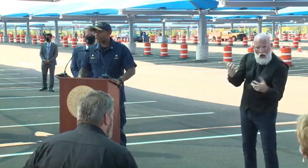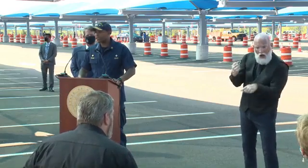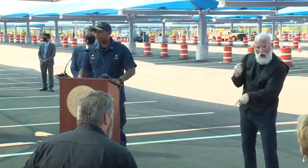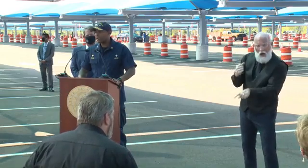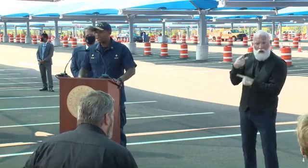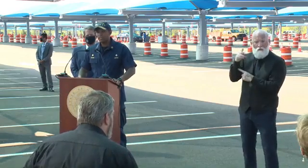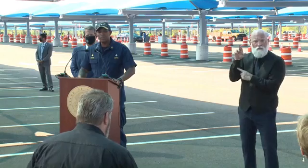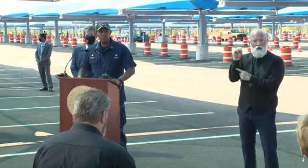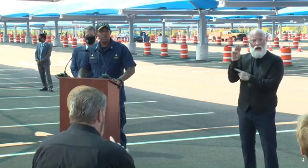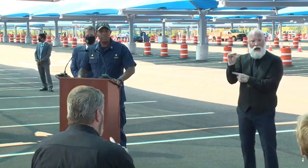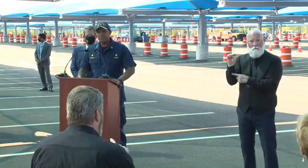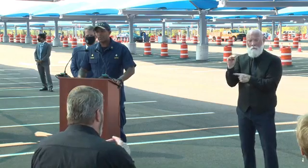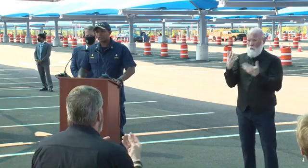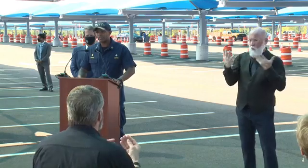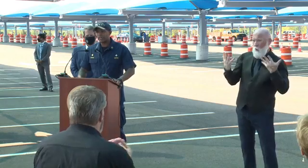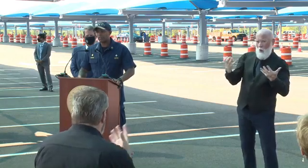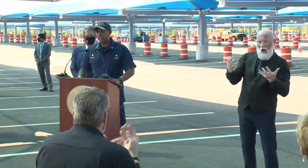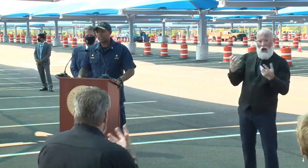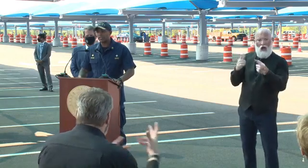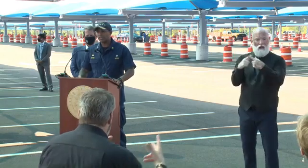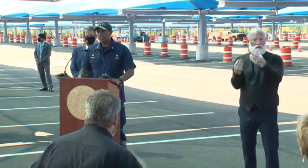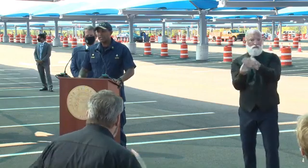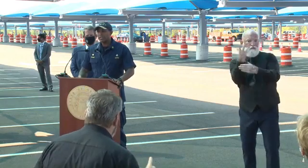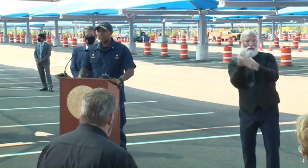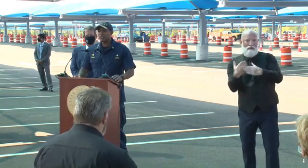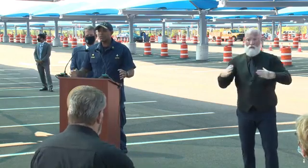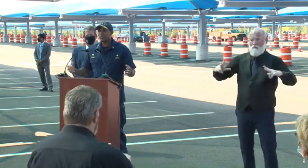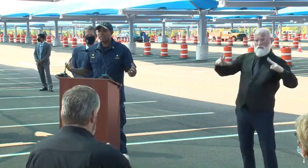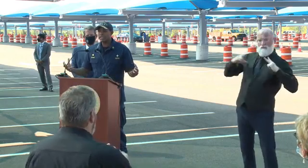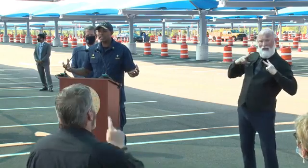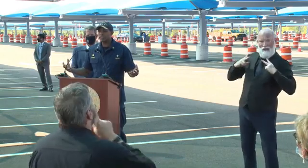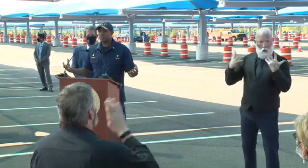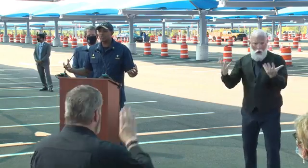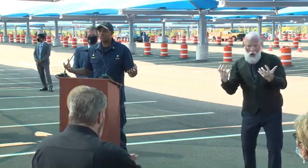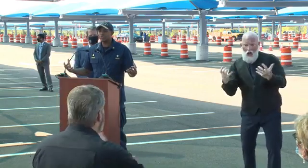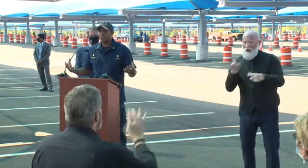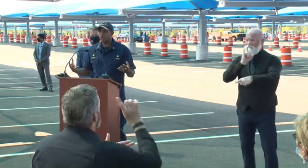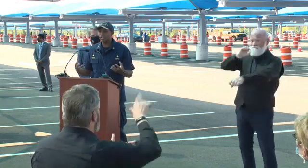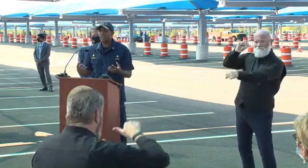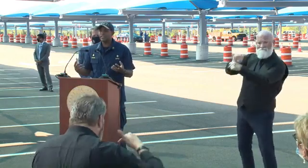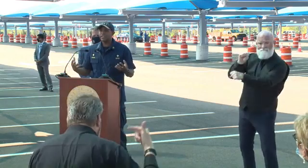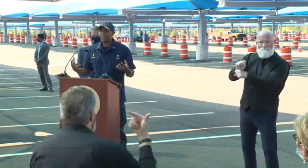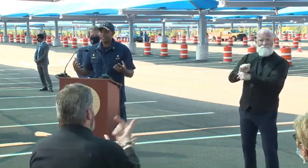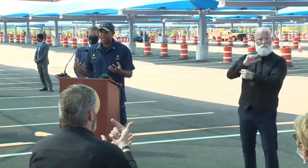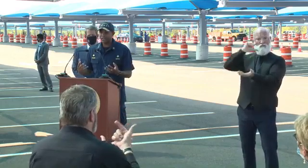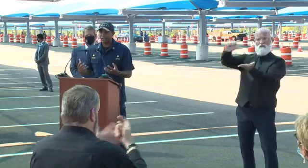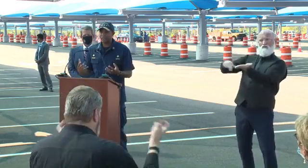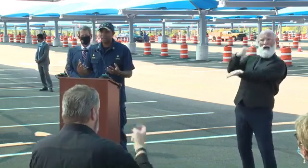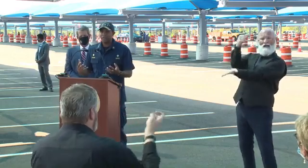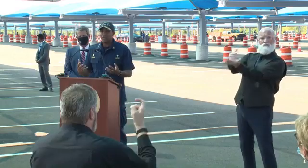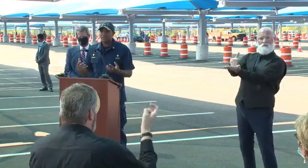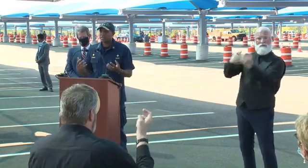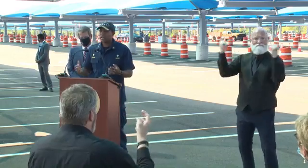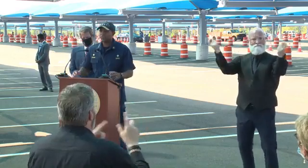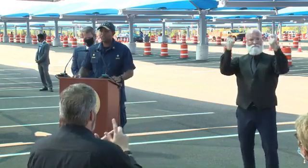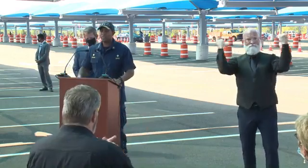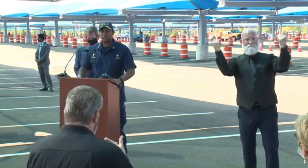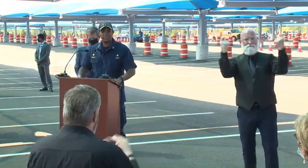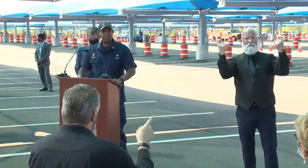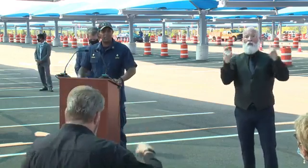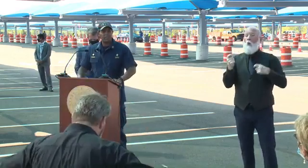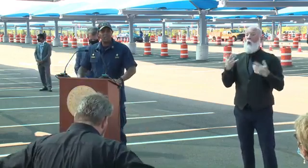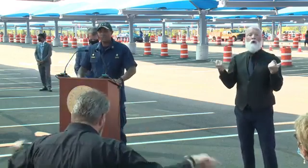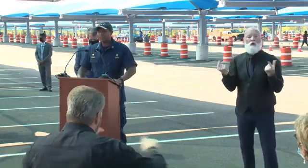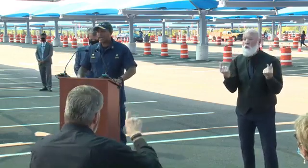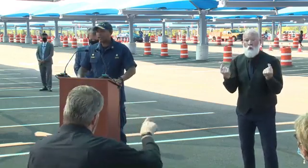spring break, if you want an in-person graduation, then we need you to work together. This country